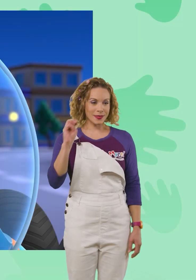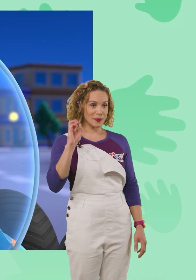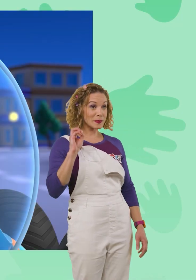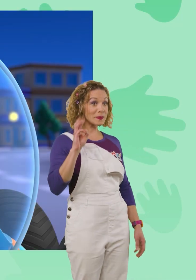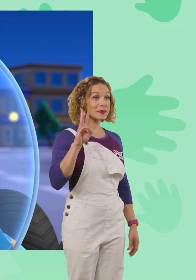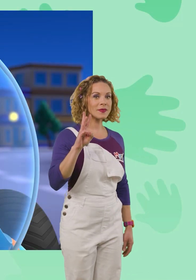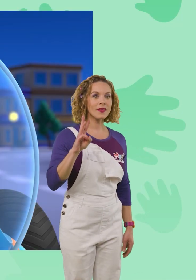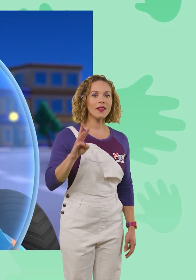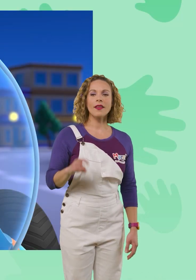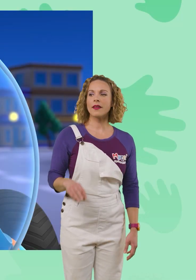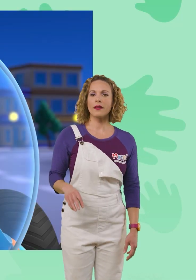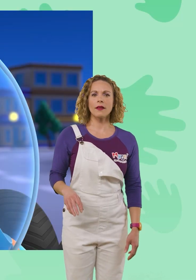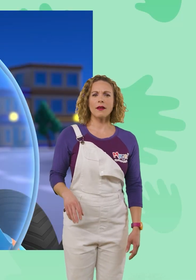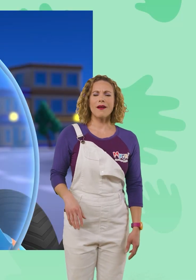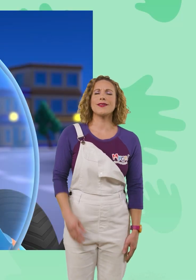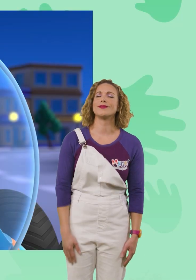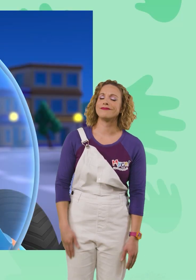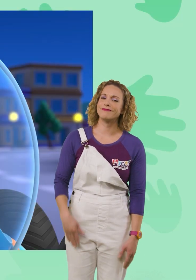Salad.